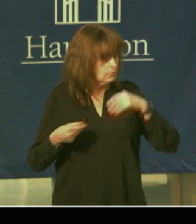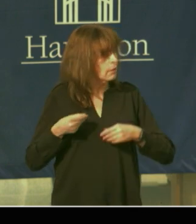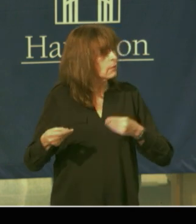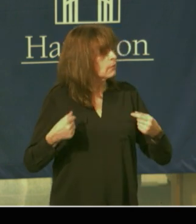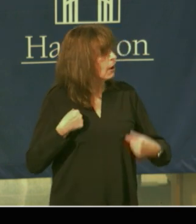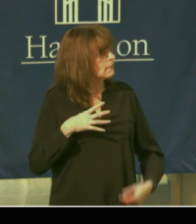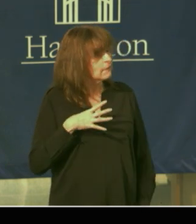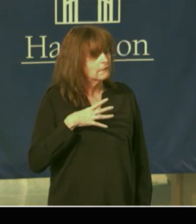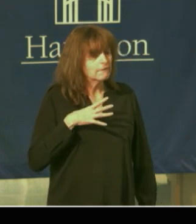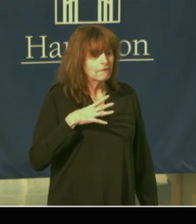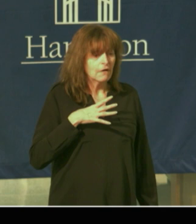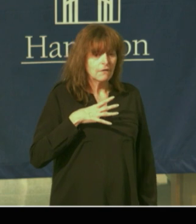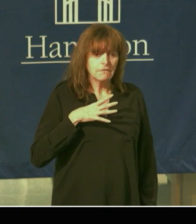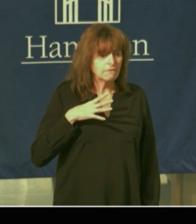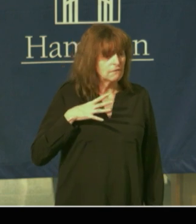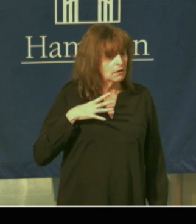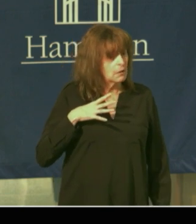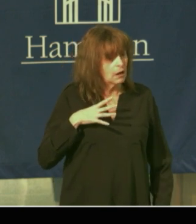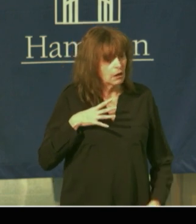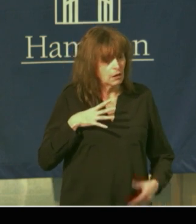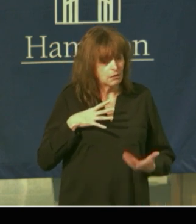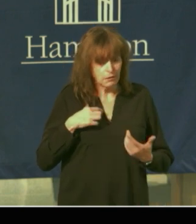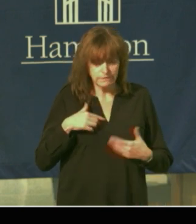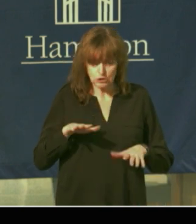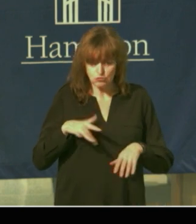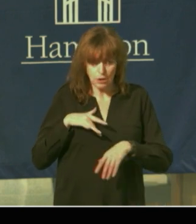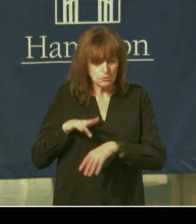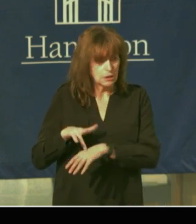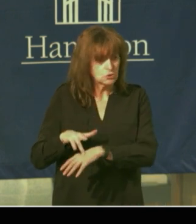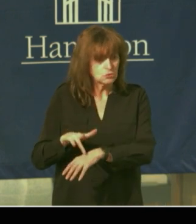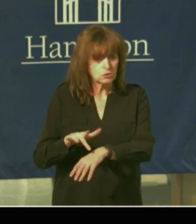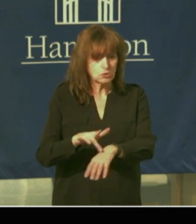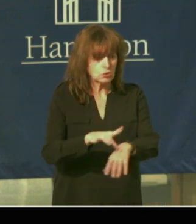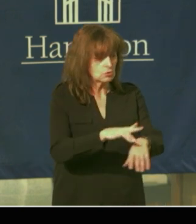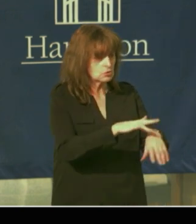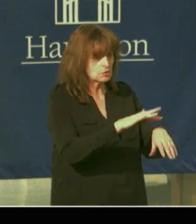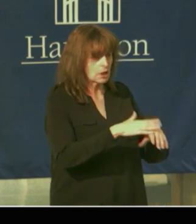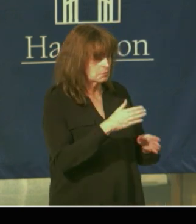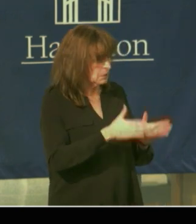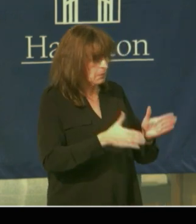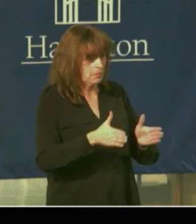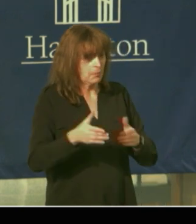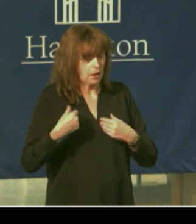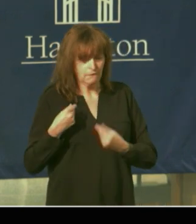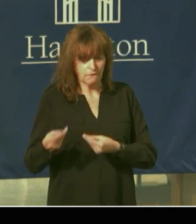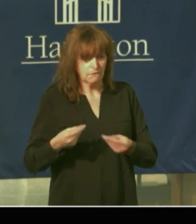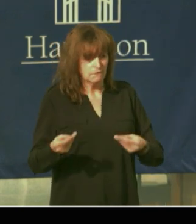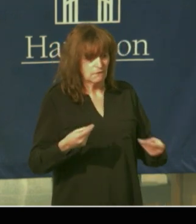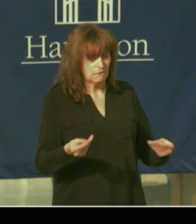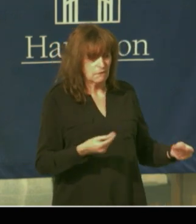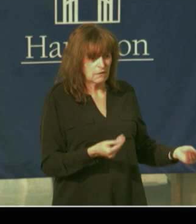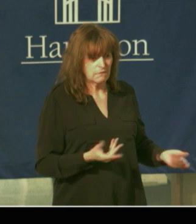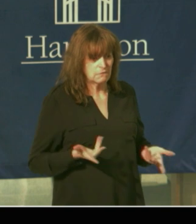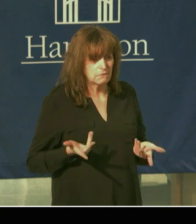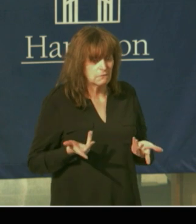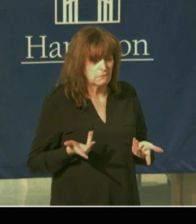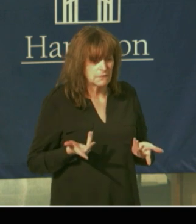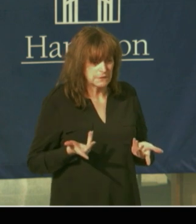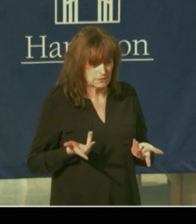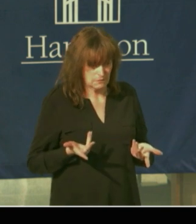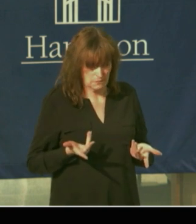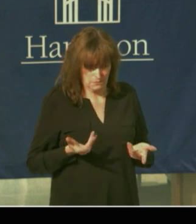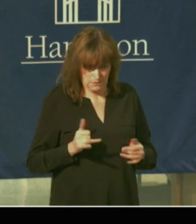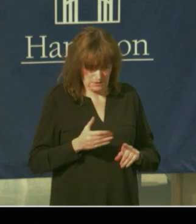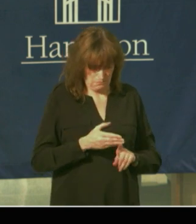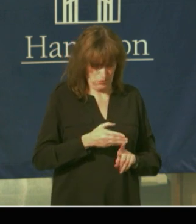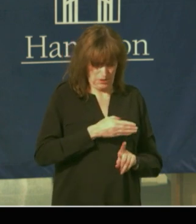interacted with for that 24 hours, you ran the risk of transmitting the virus to them, and now they have a